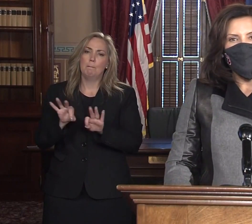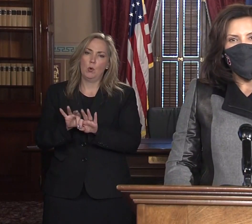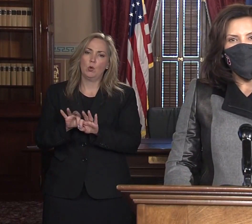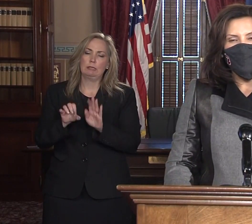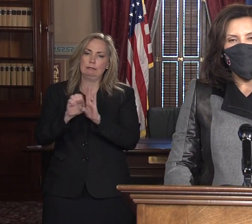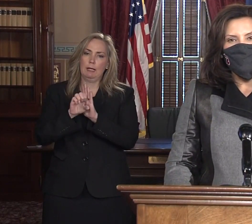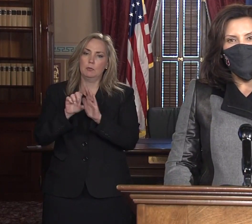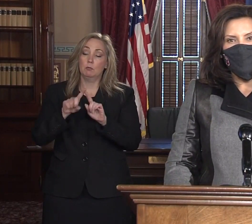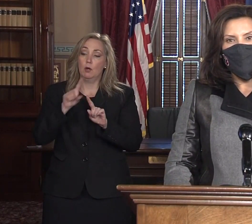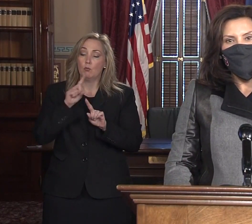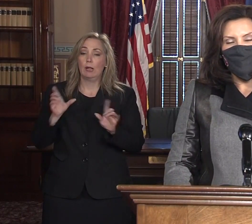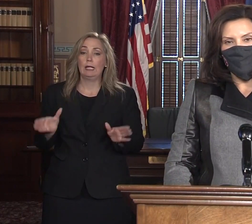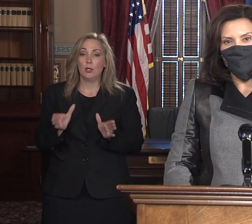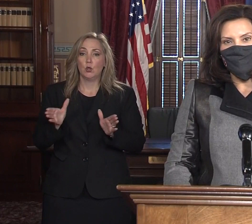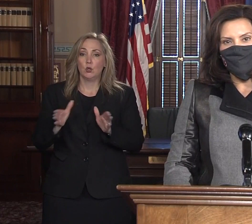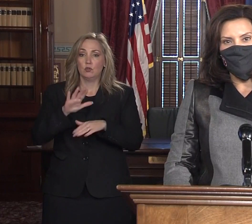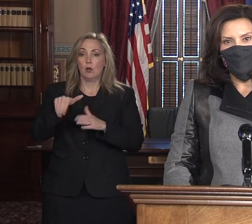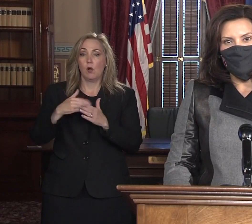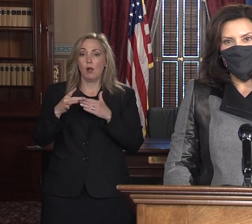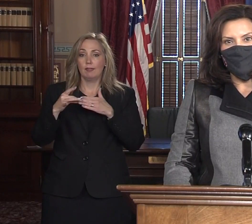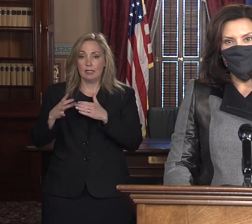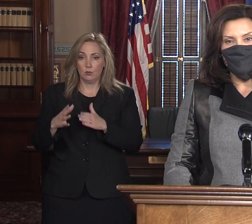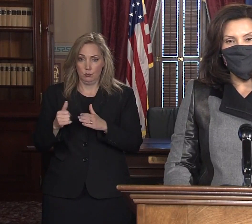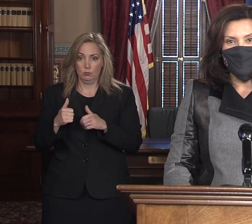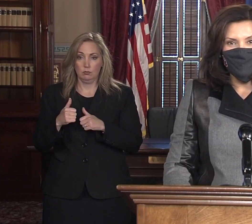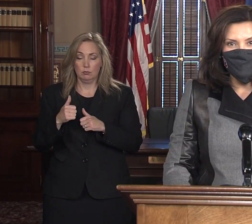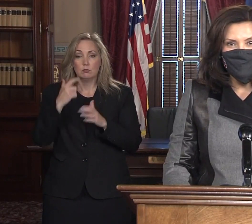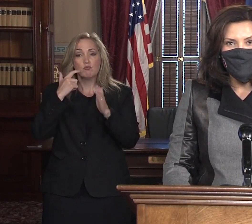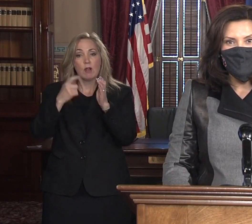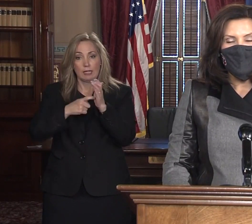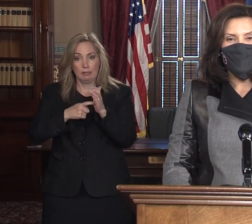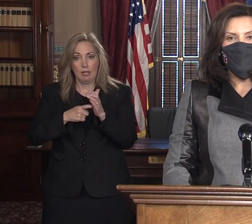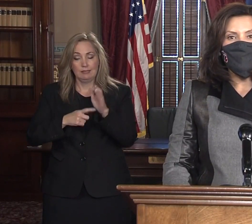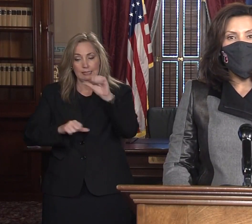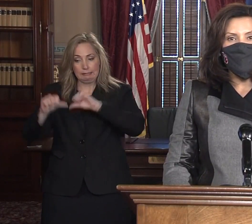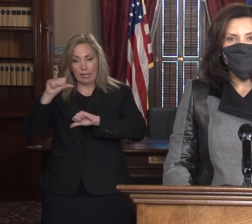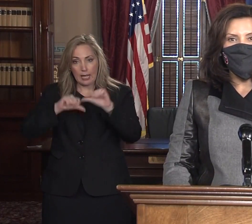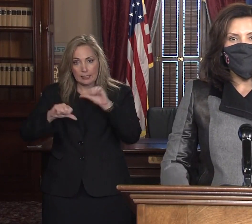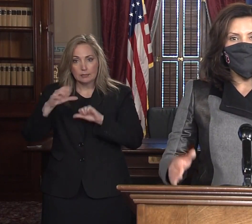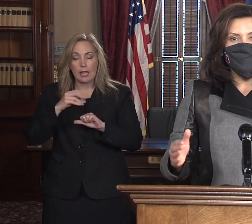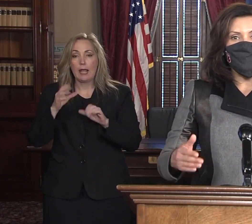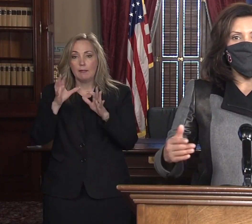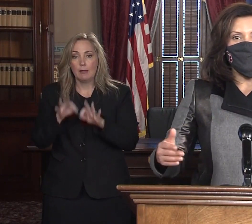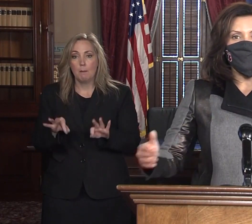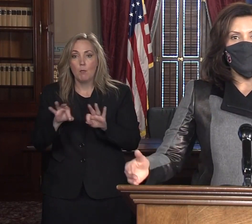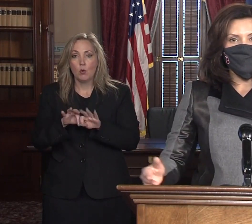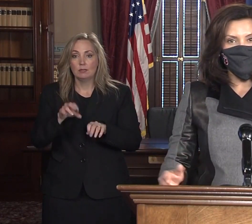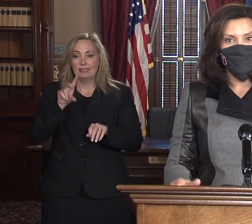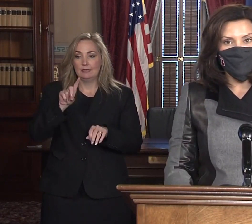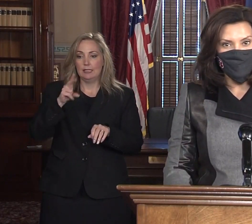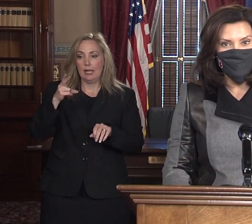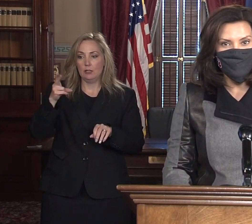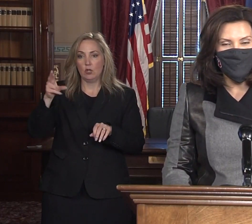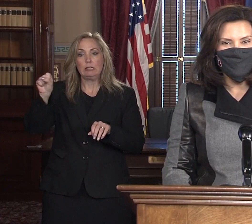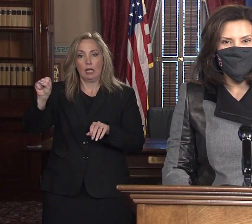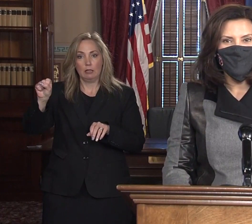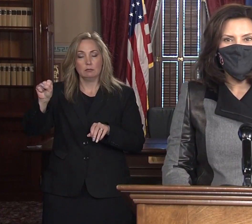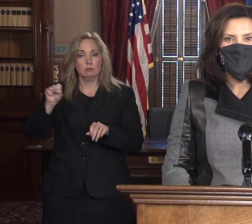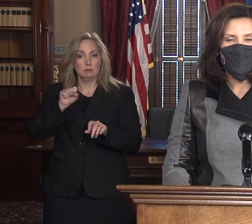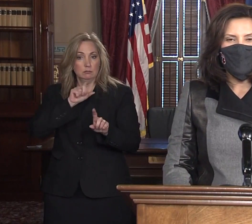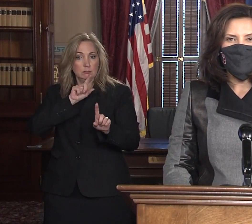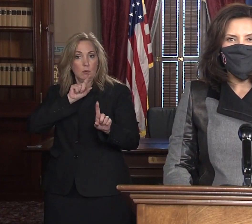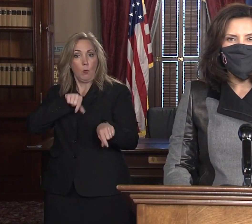but really encouraging all leaders to recognize the science and the importance of these DHHS orders